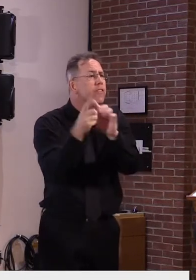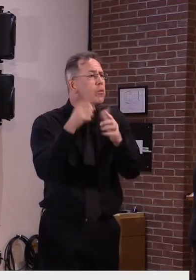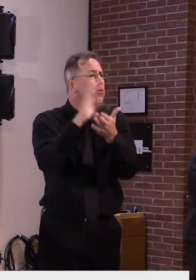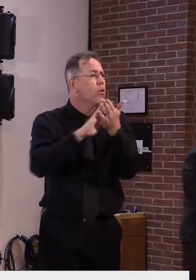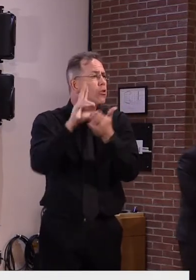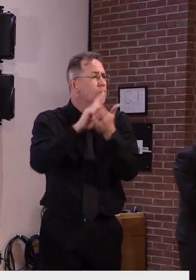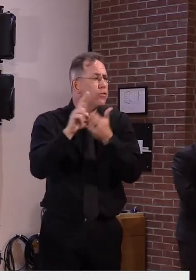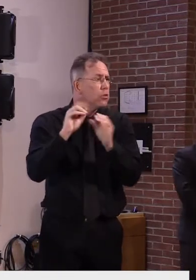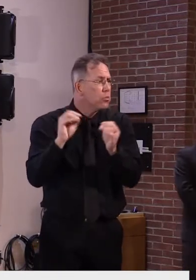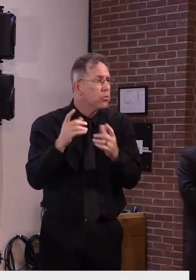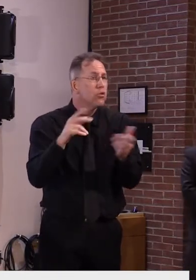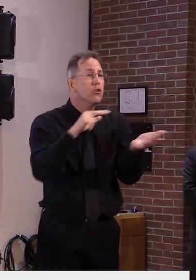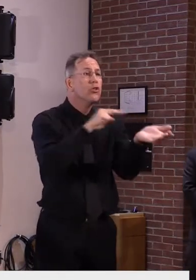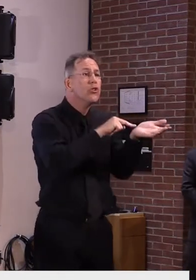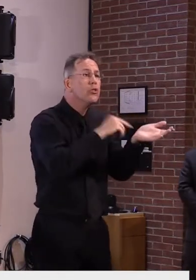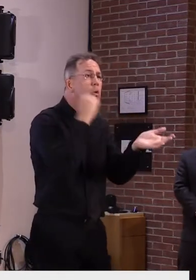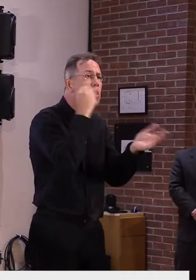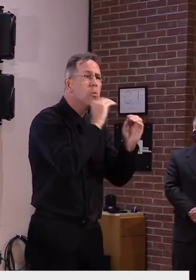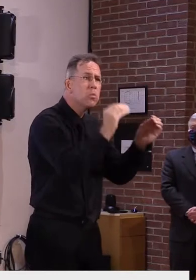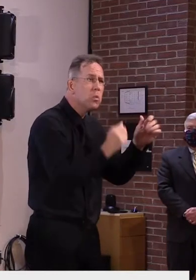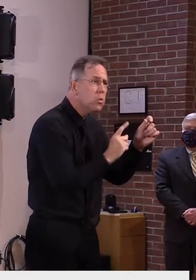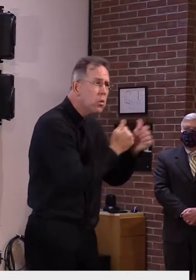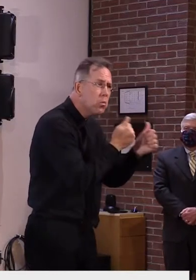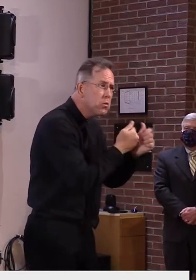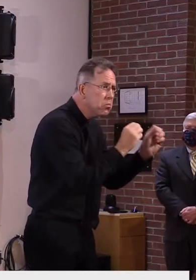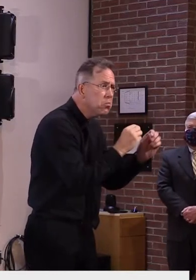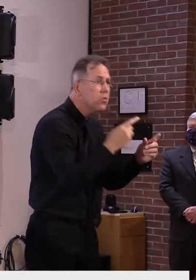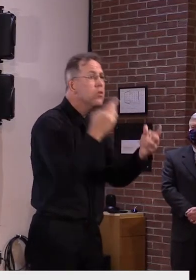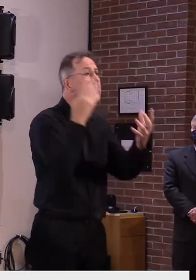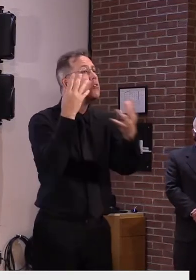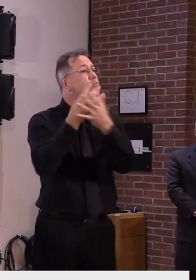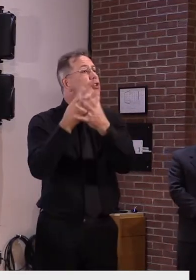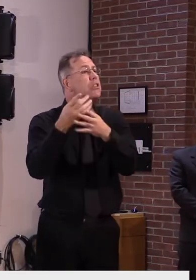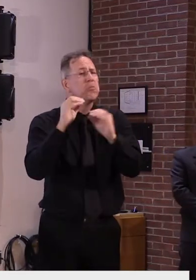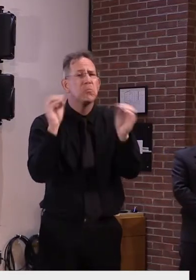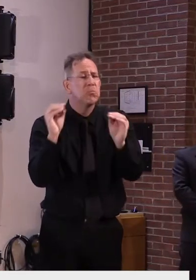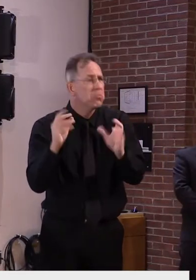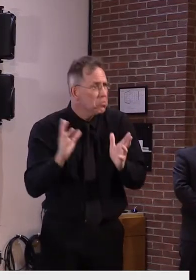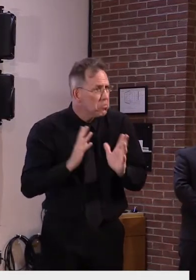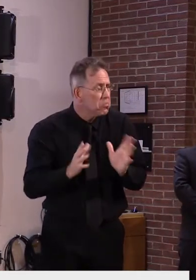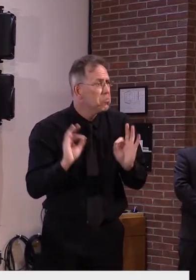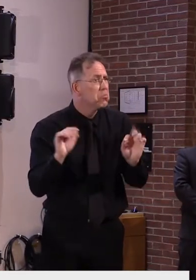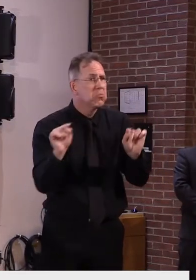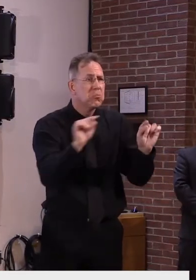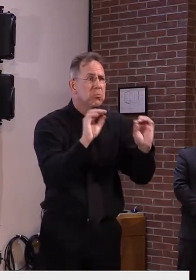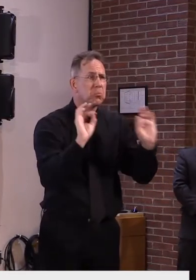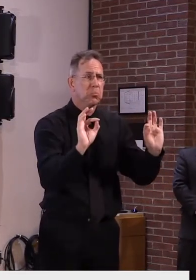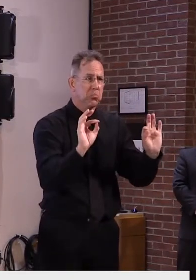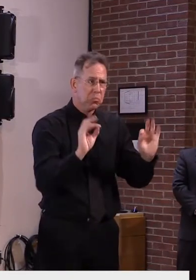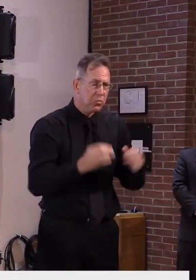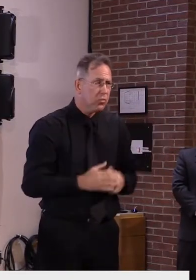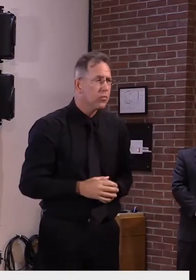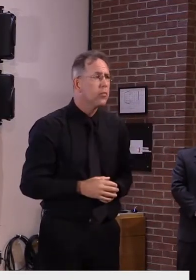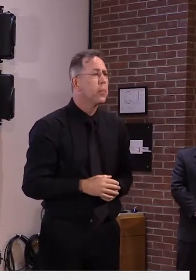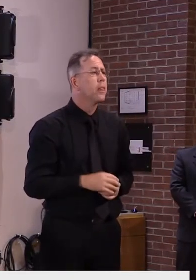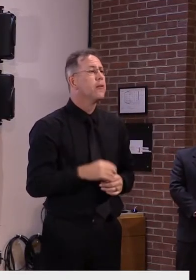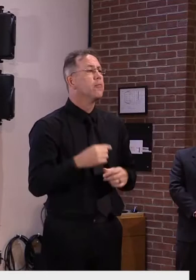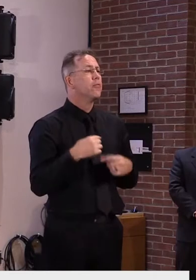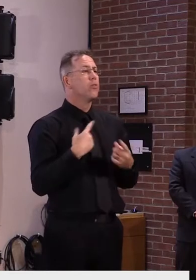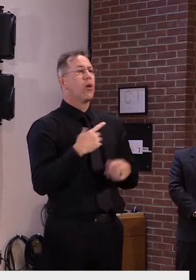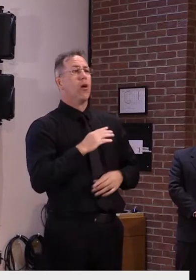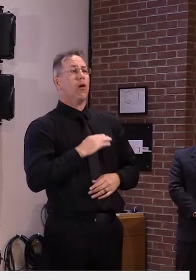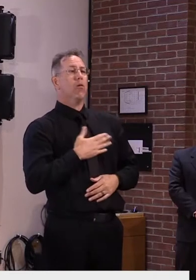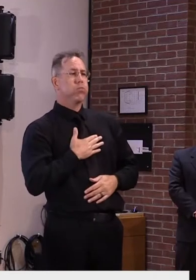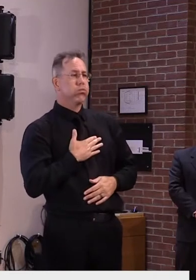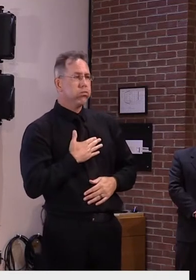any correctional facilities. And earlier this week, we were relieved to learn that the Vermonters currently housed in Mississippi